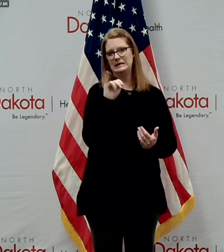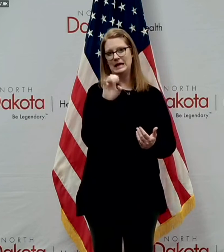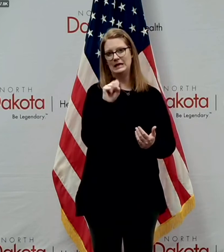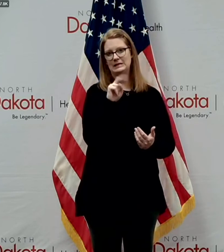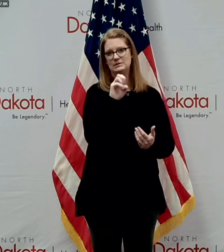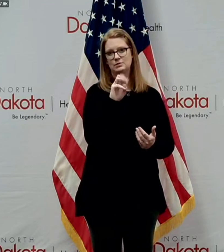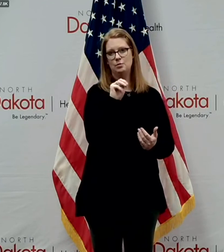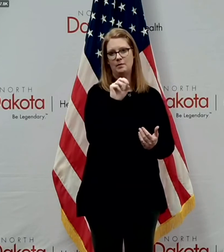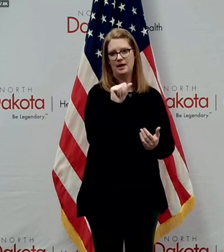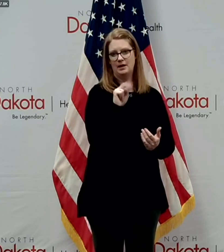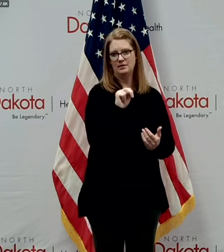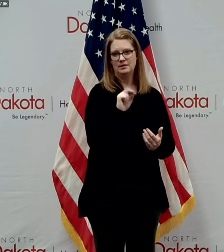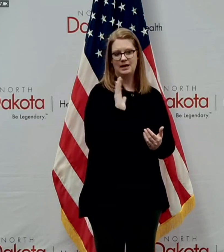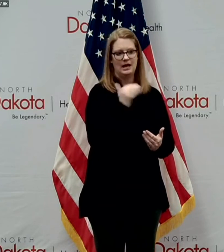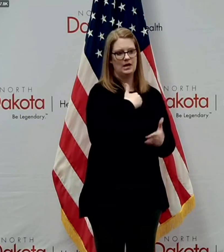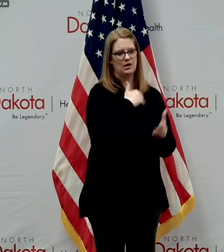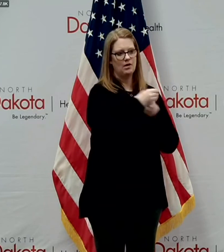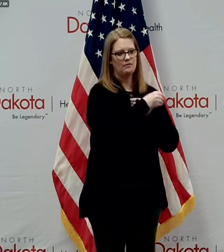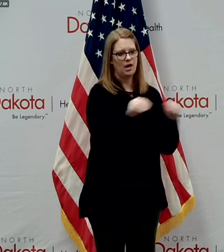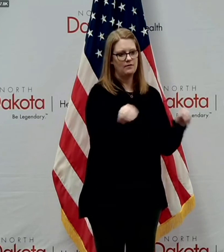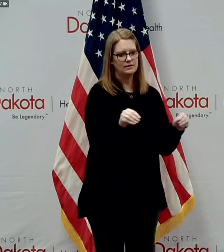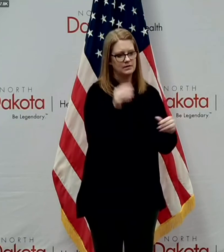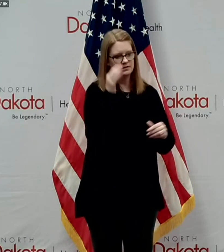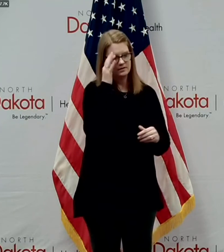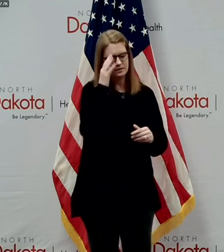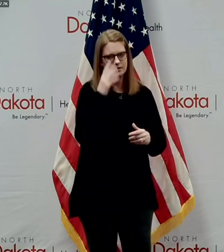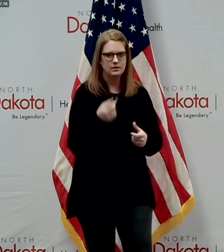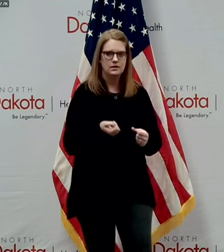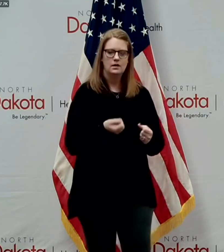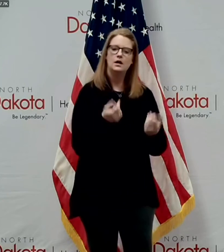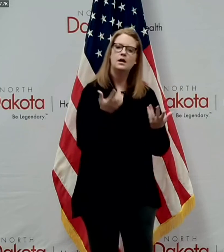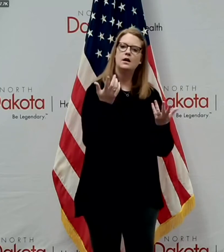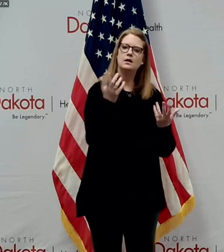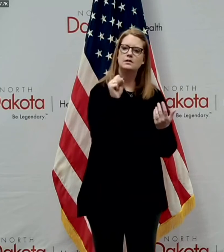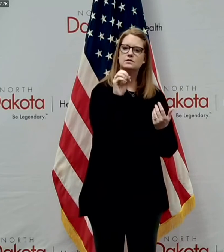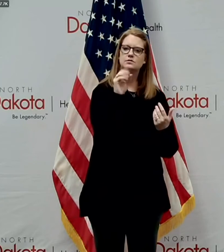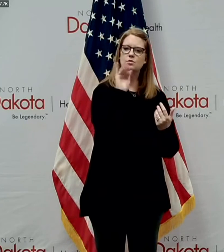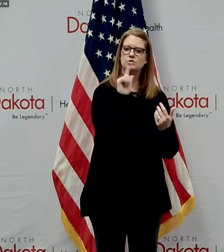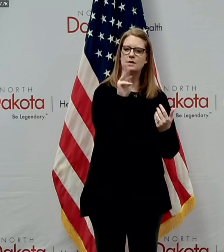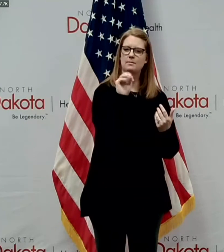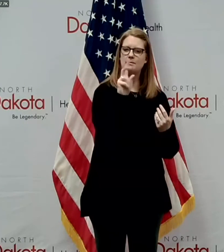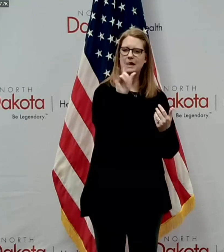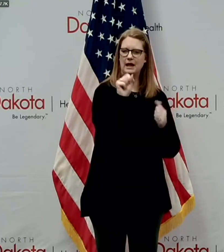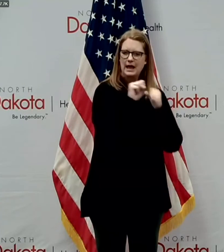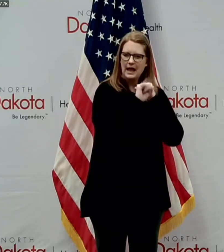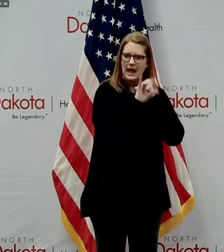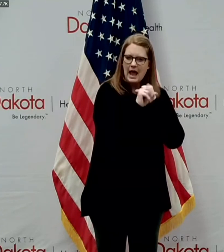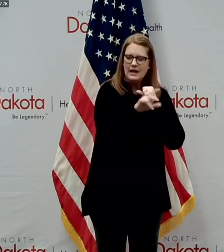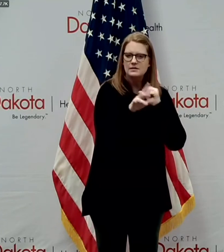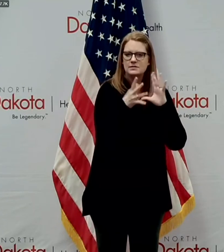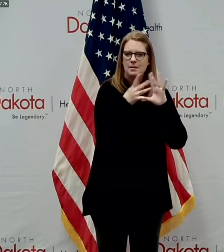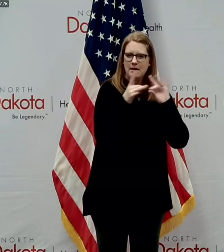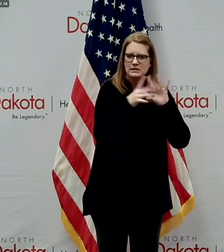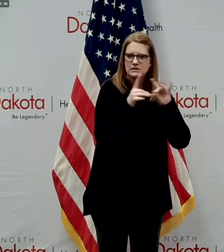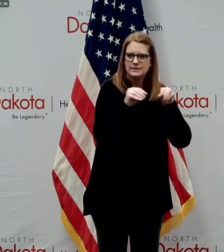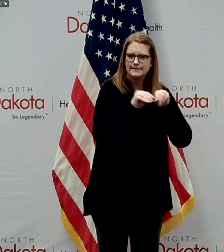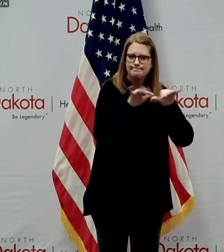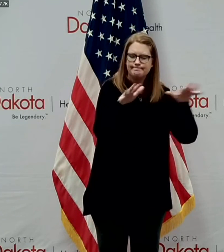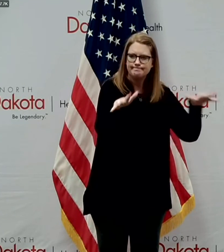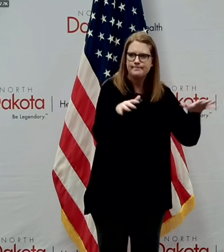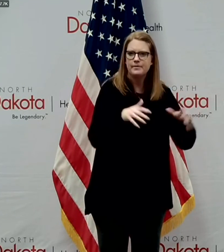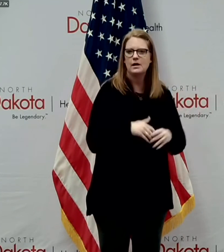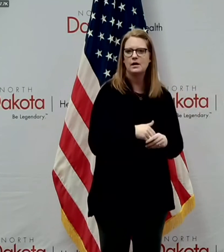office. So we also compiled a number of social media ads and messages throughout there. We did